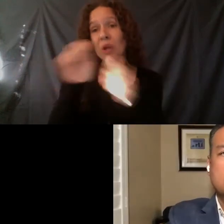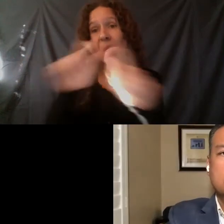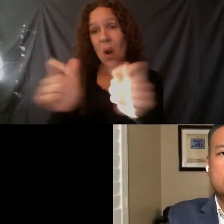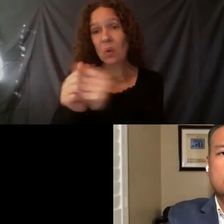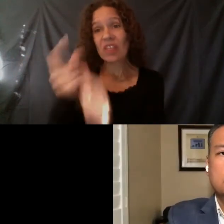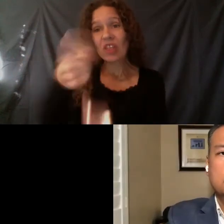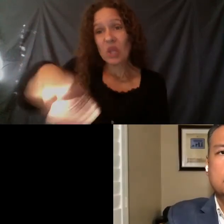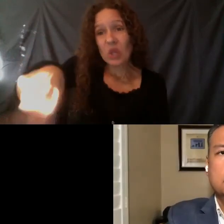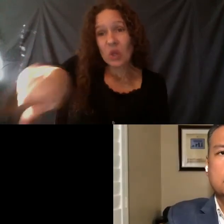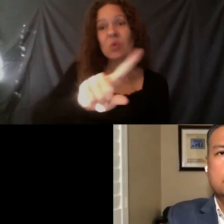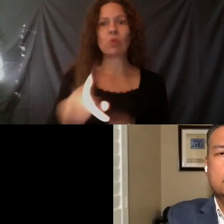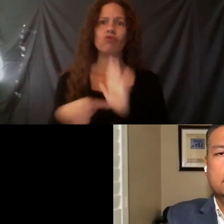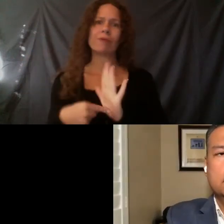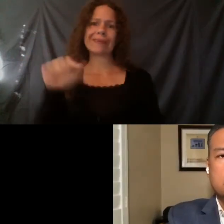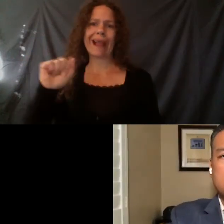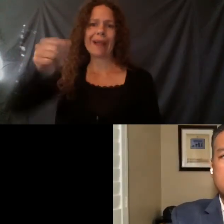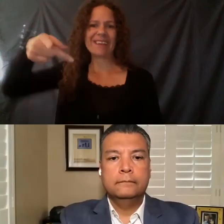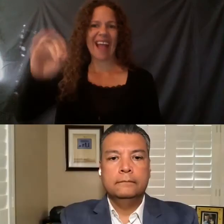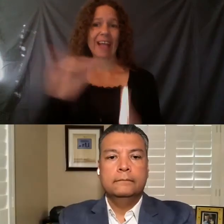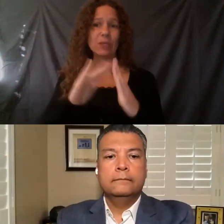in California. Thanks.